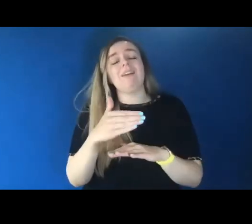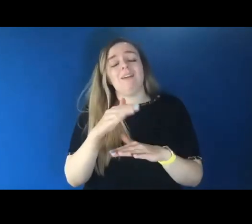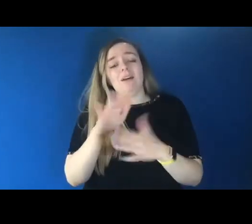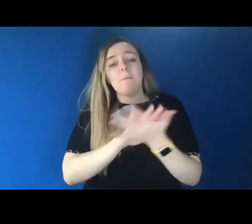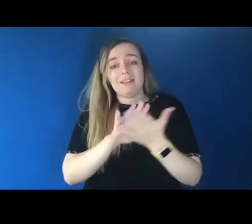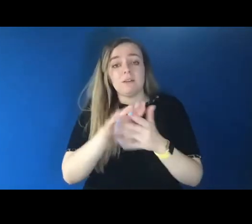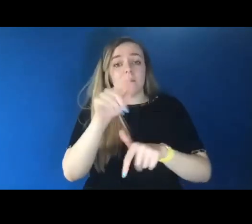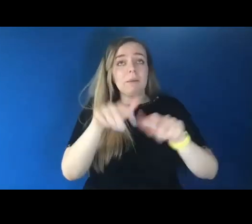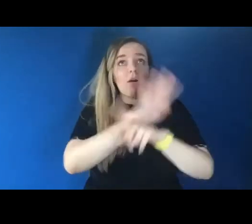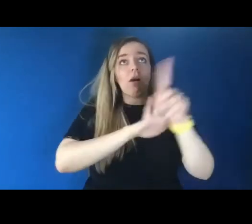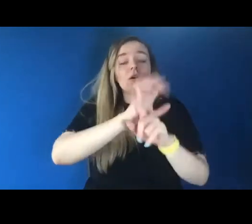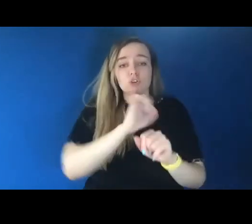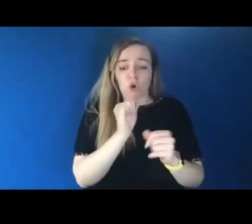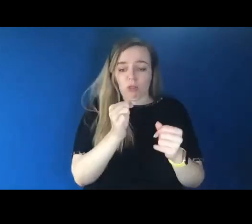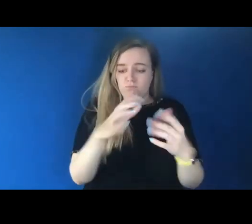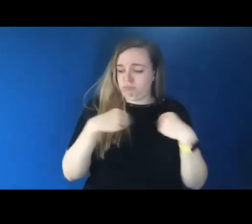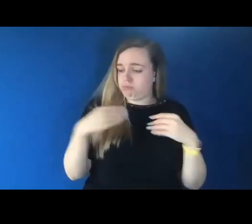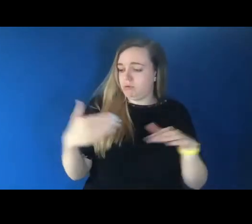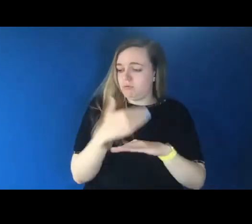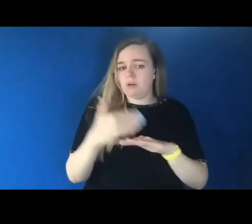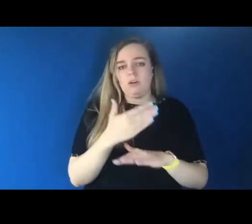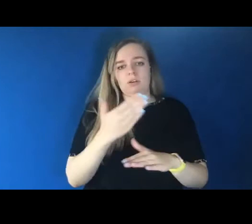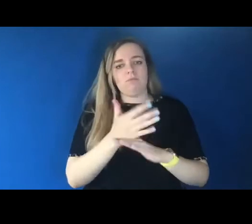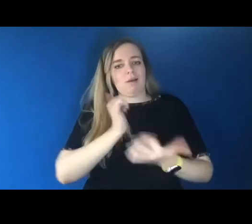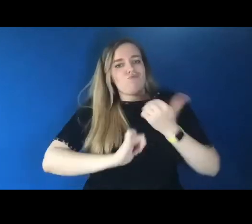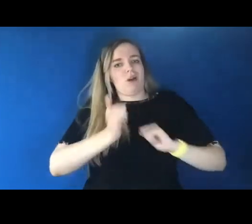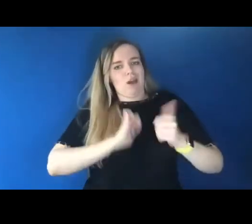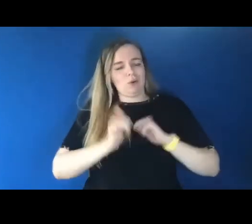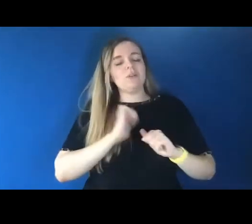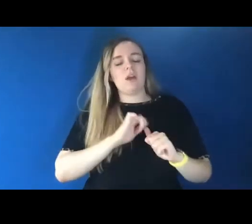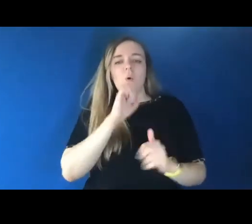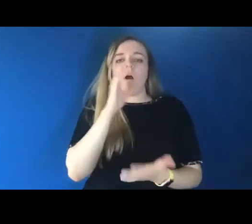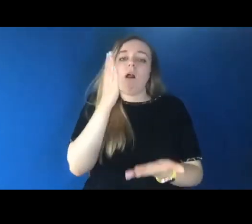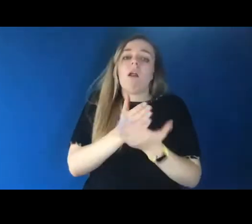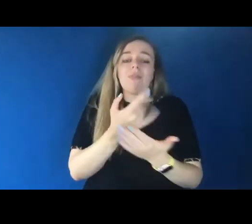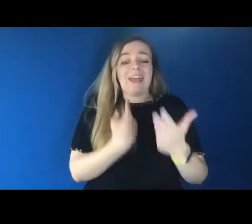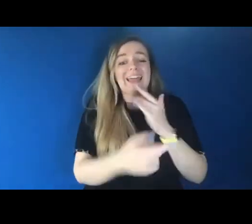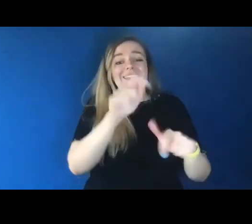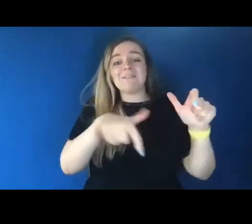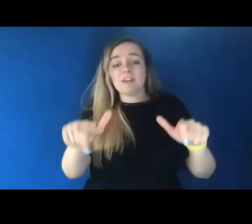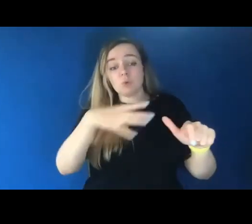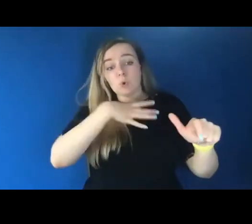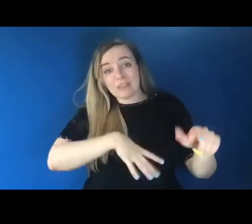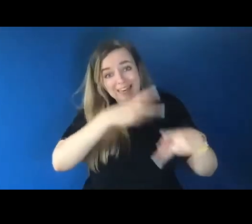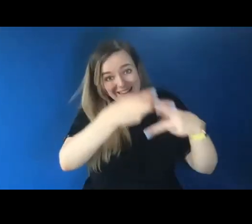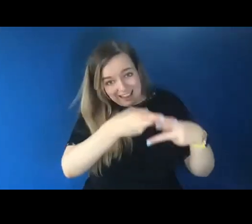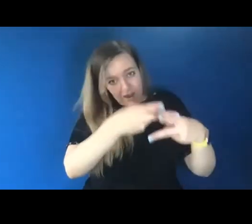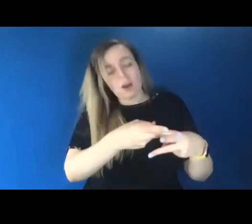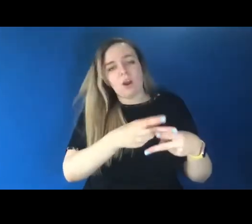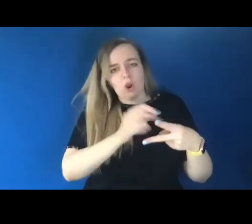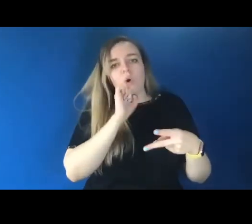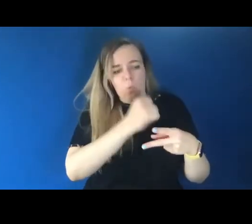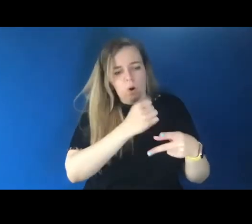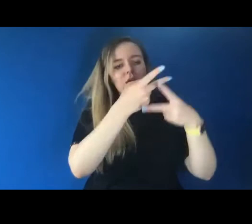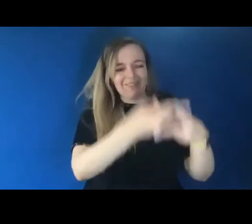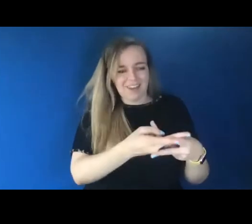Scotland careers and jobs to be proud of, it will guarantee that the individuals requiring care will be given what they're